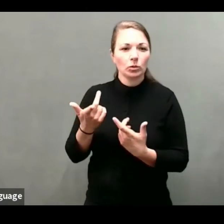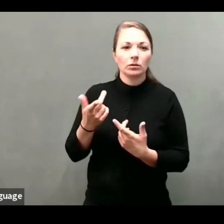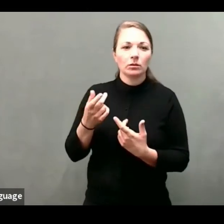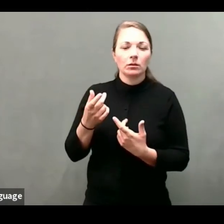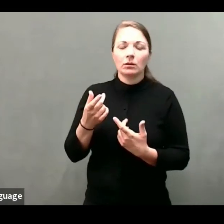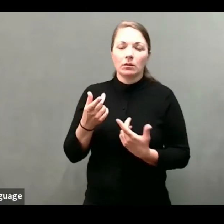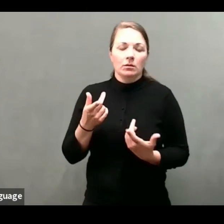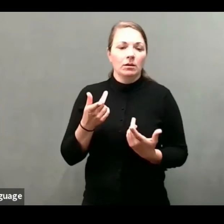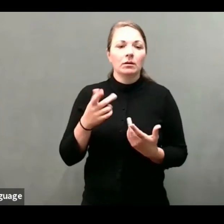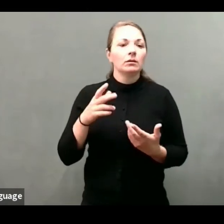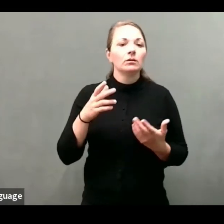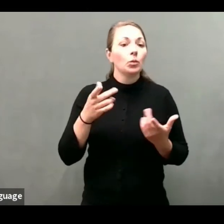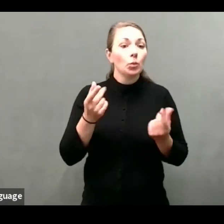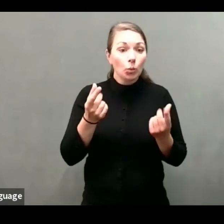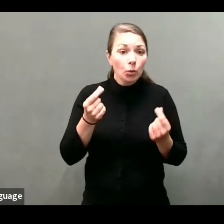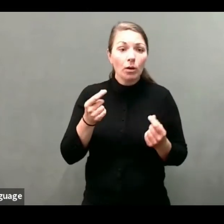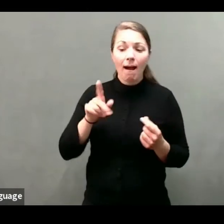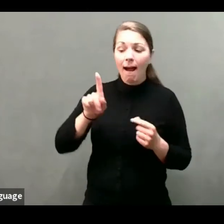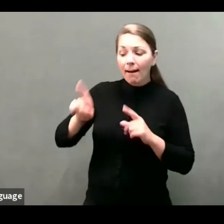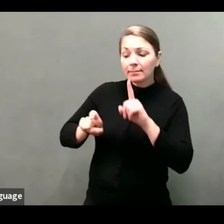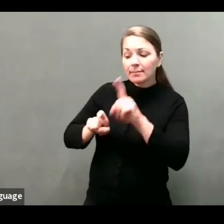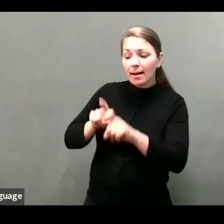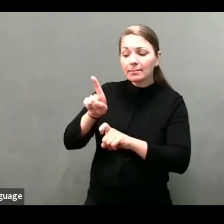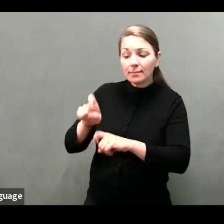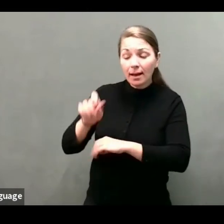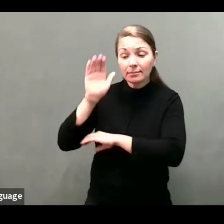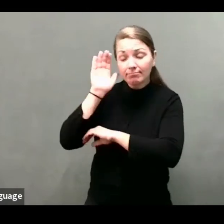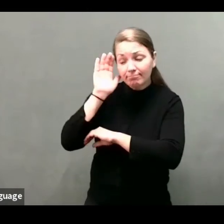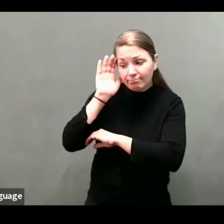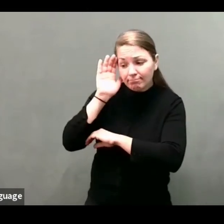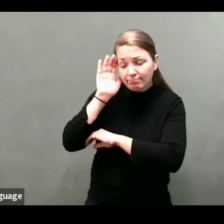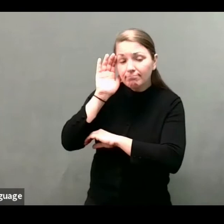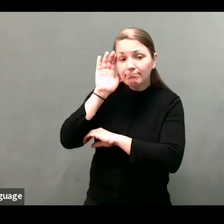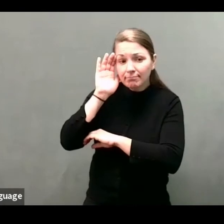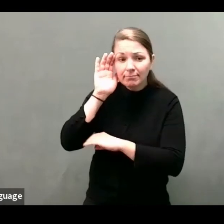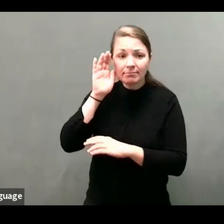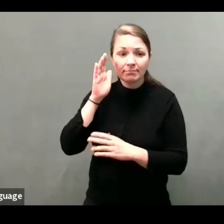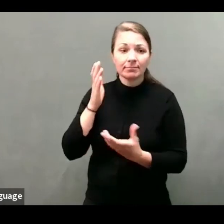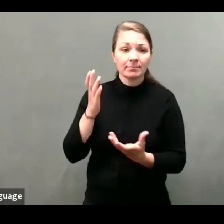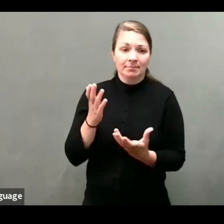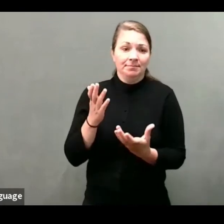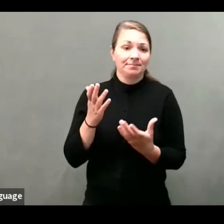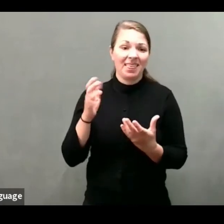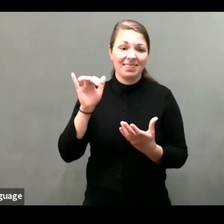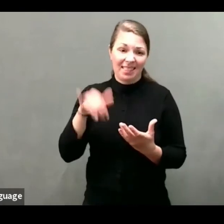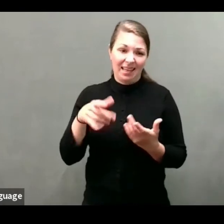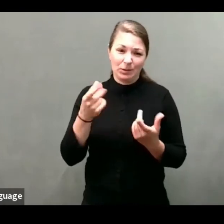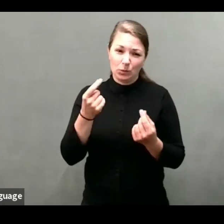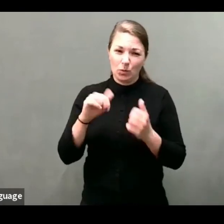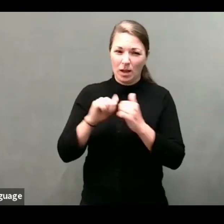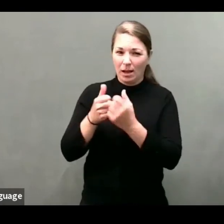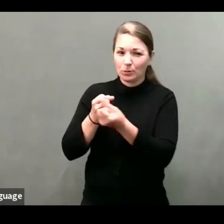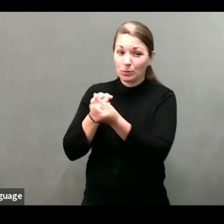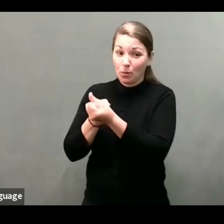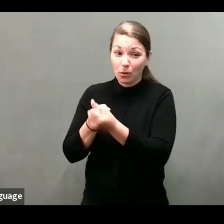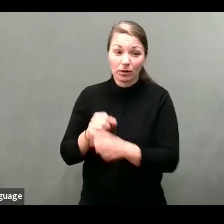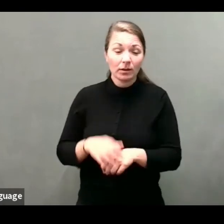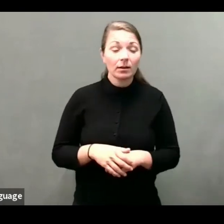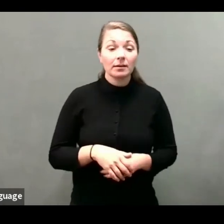more questions to elicit more information is a great thing to do on behalf of your patient. And don't feel the